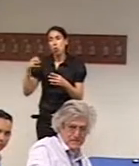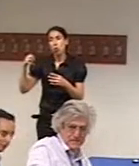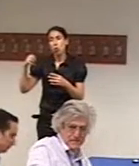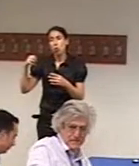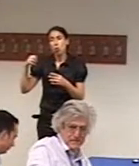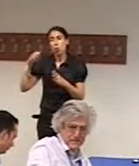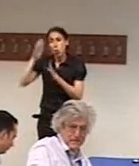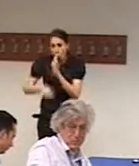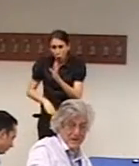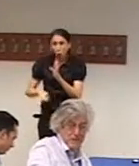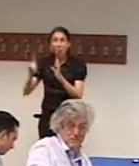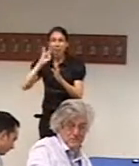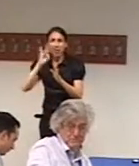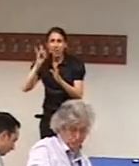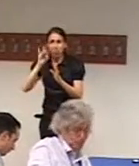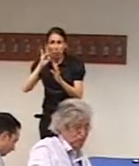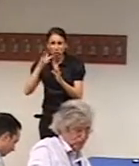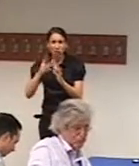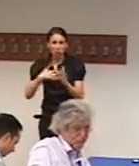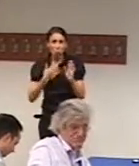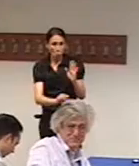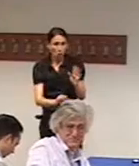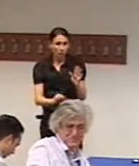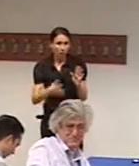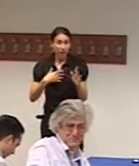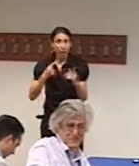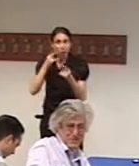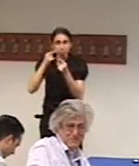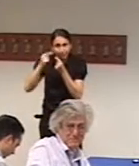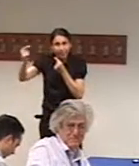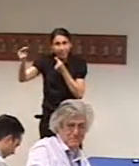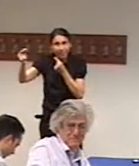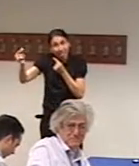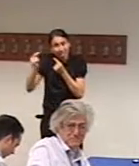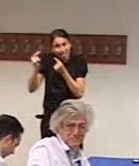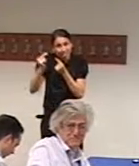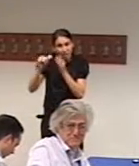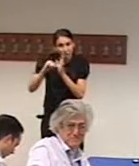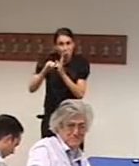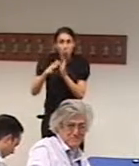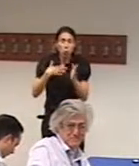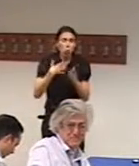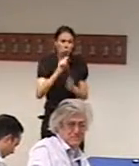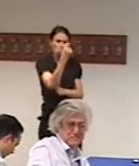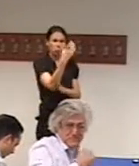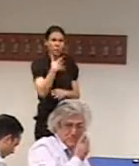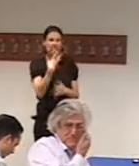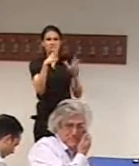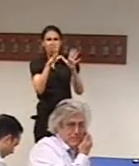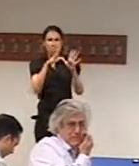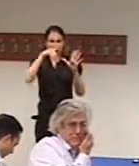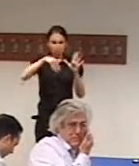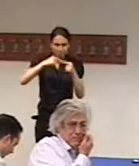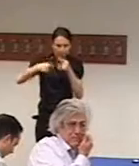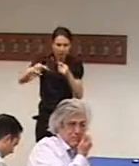with ultrasound, you would be as accurate as down to centimeters, but the range, it's very limited. But you can